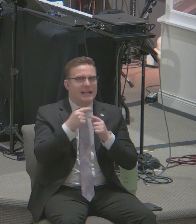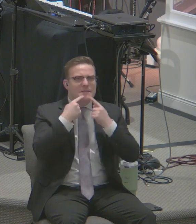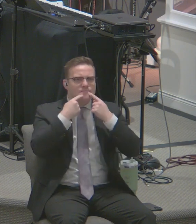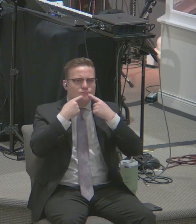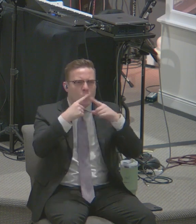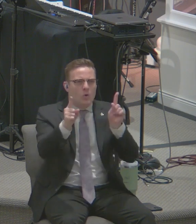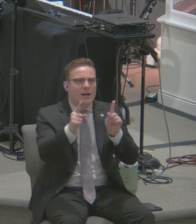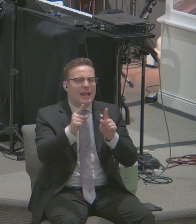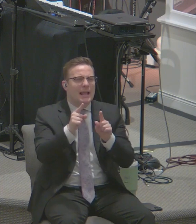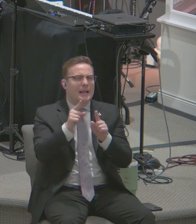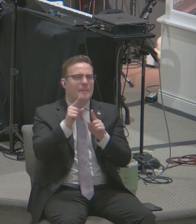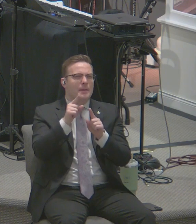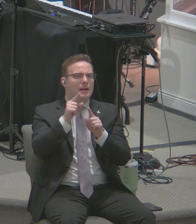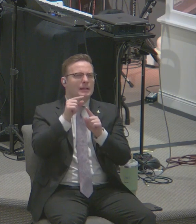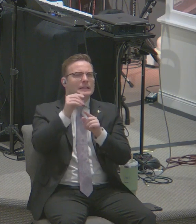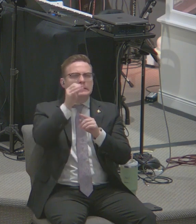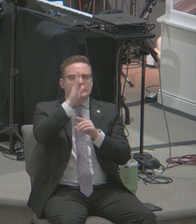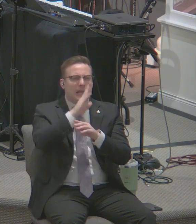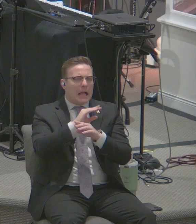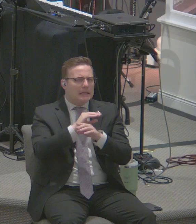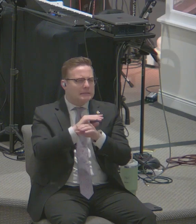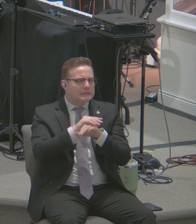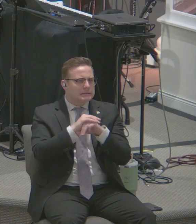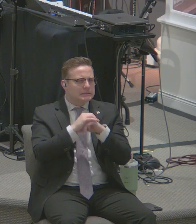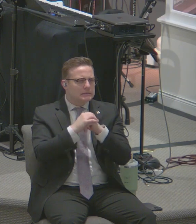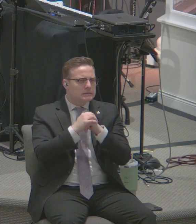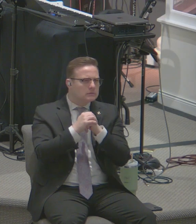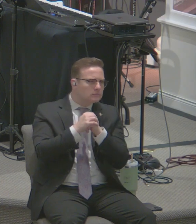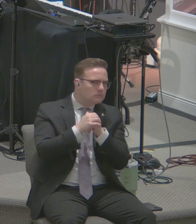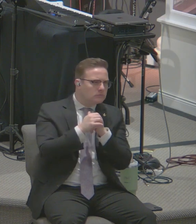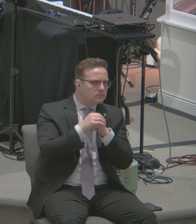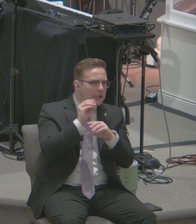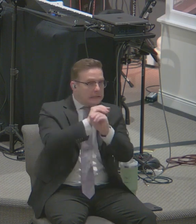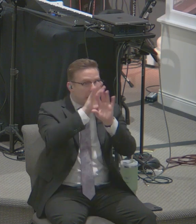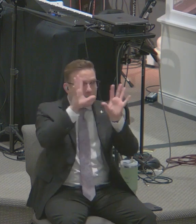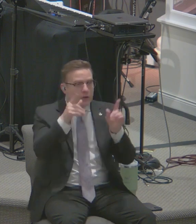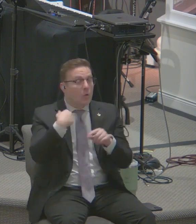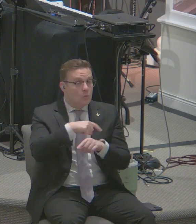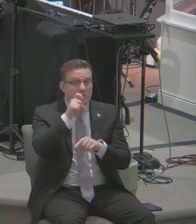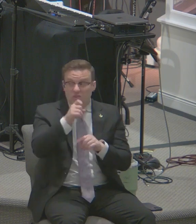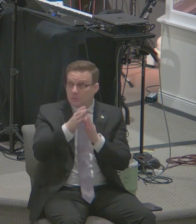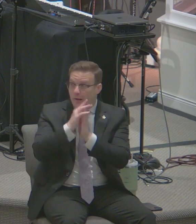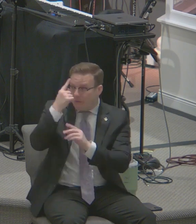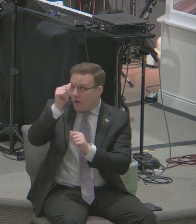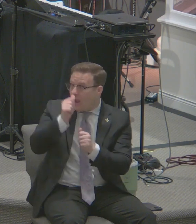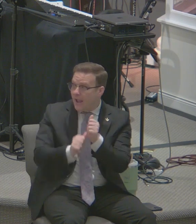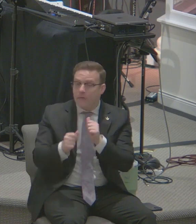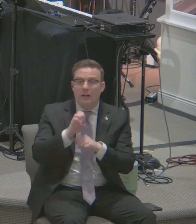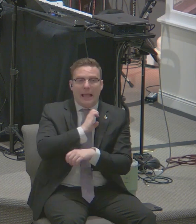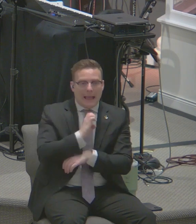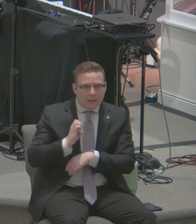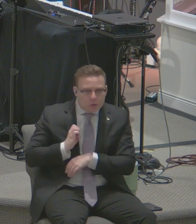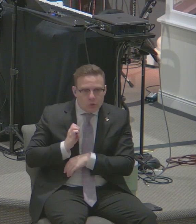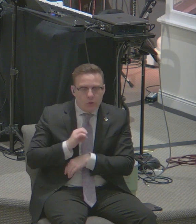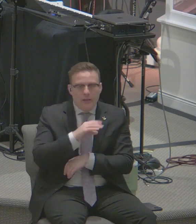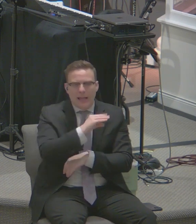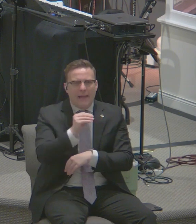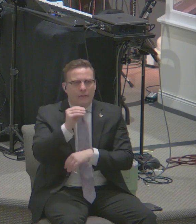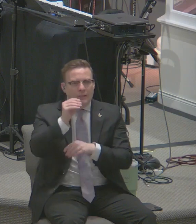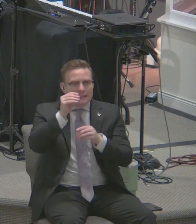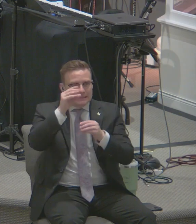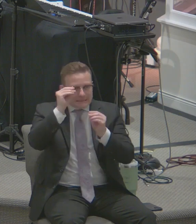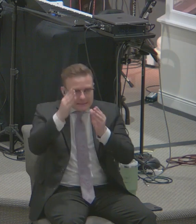and proclaim the mystery of the gospel. We ought to pray for every elder and every teacher in this church